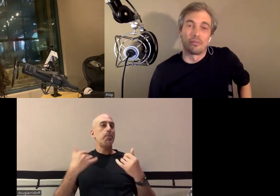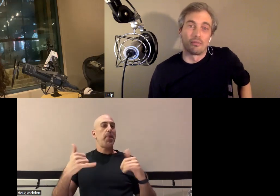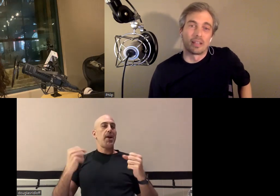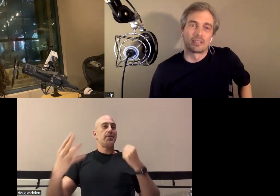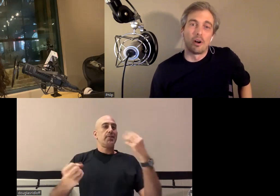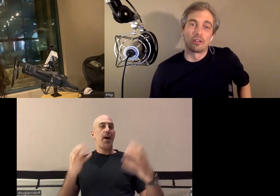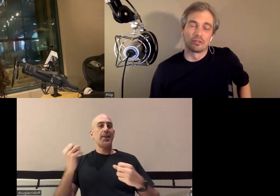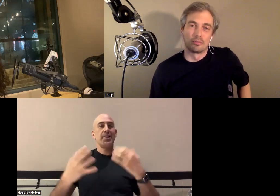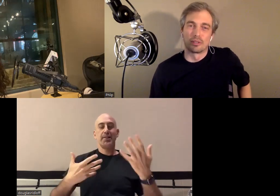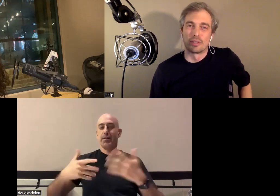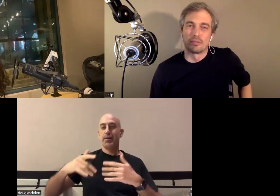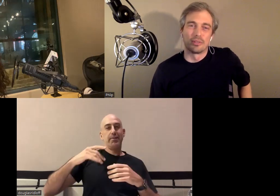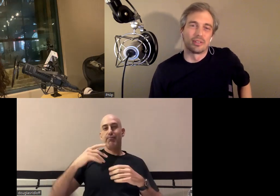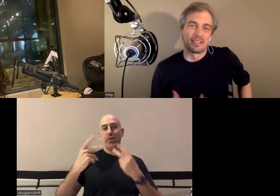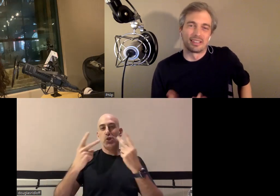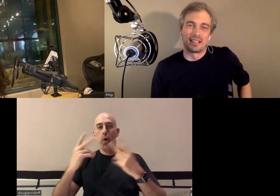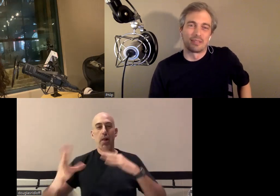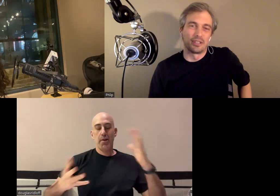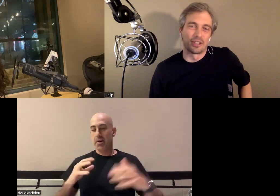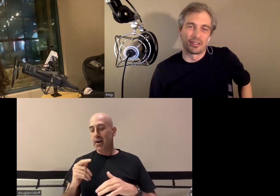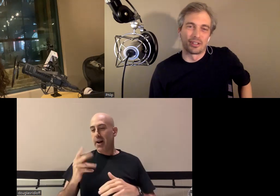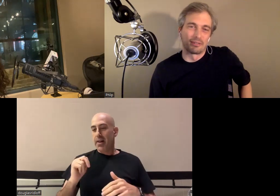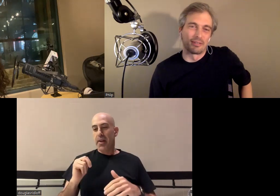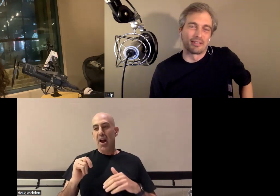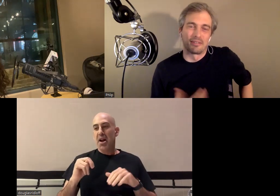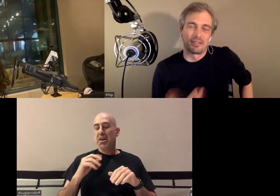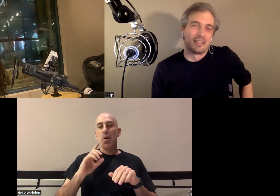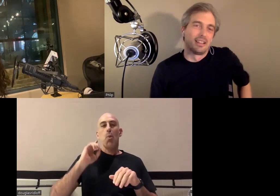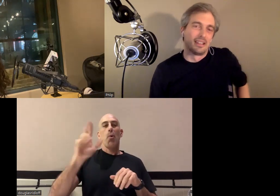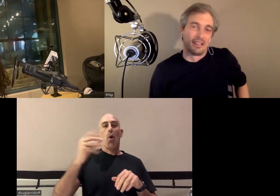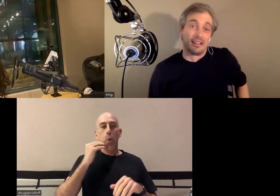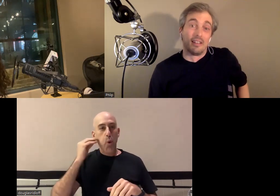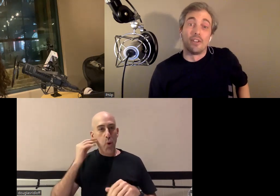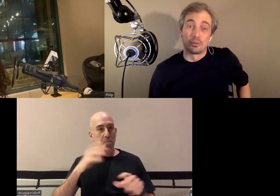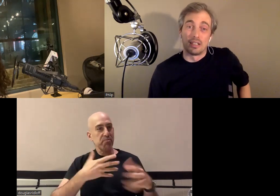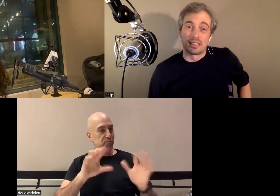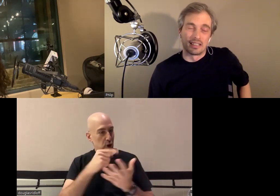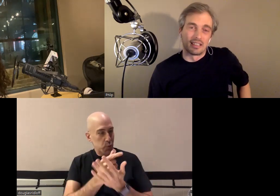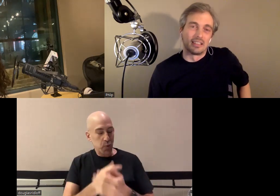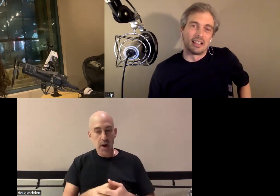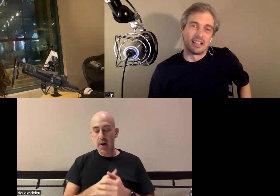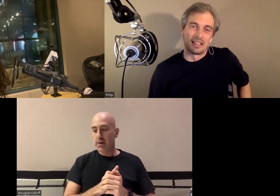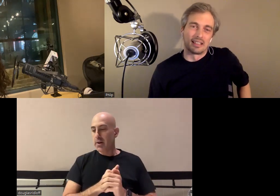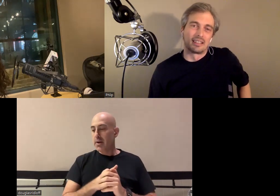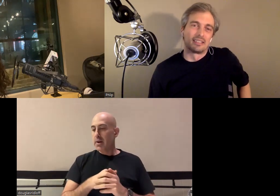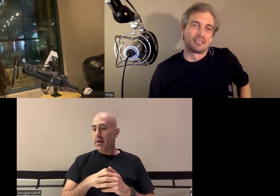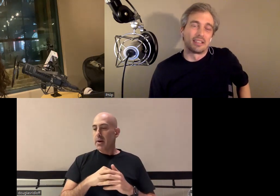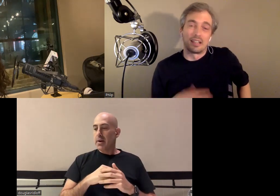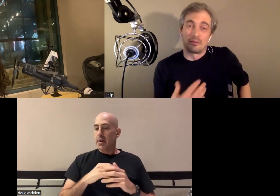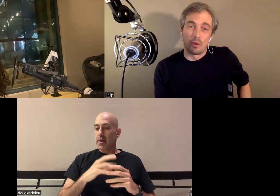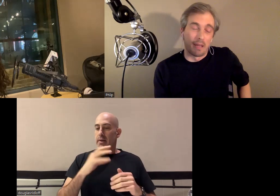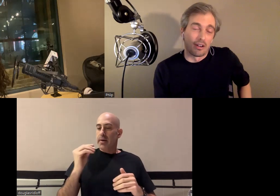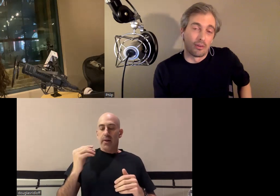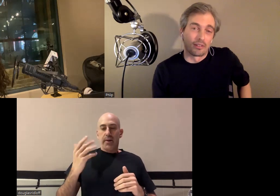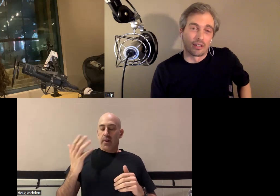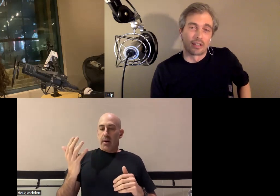And we had a small group where we would assign with each other in visual ASL. And